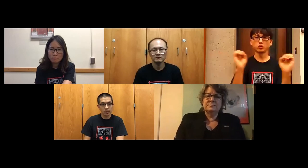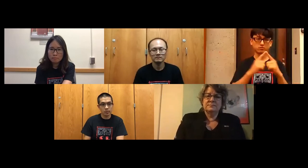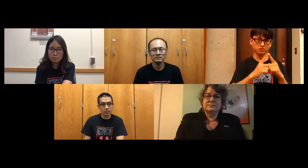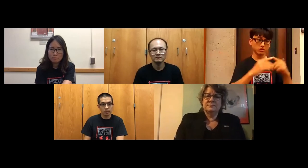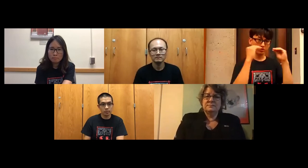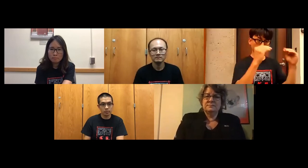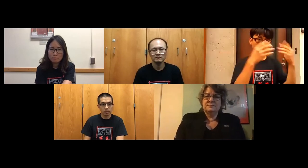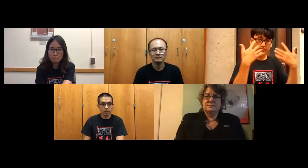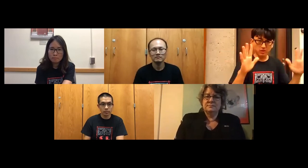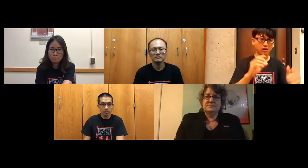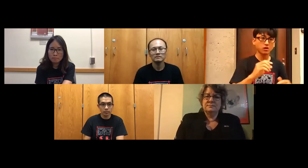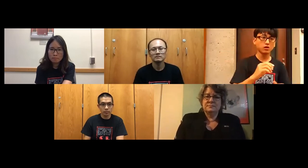wasn't any like direct